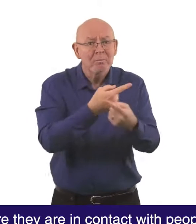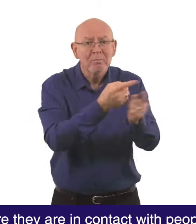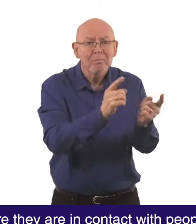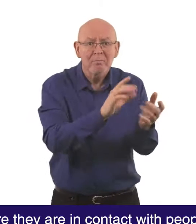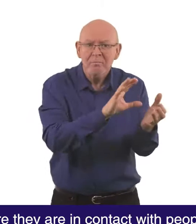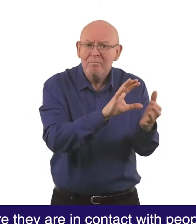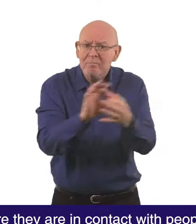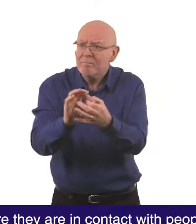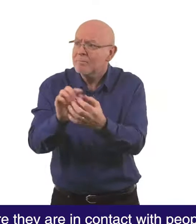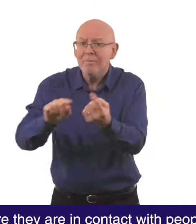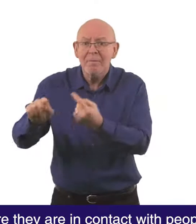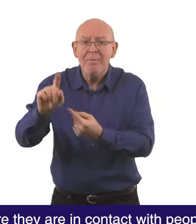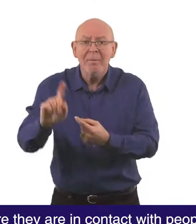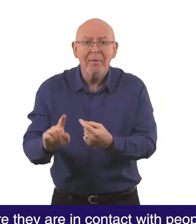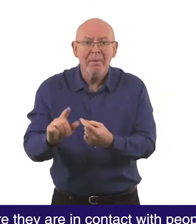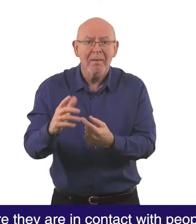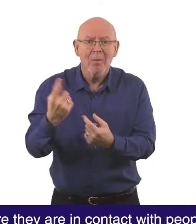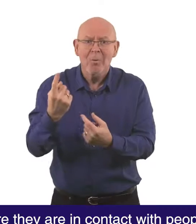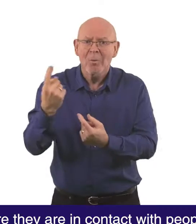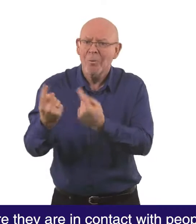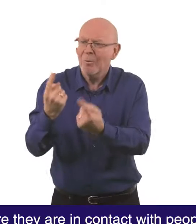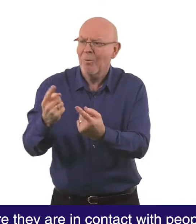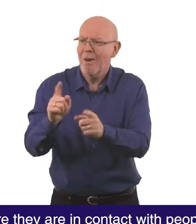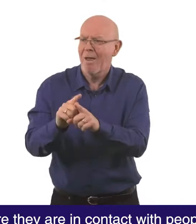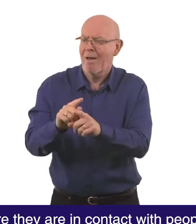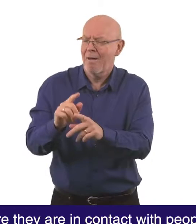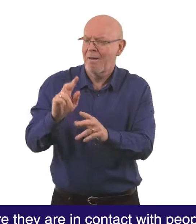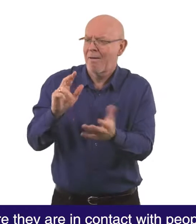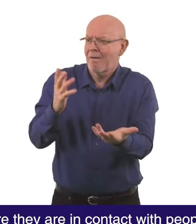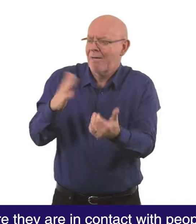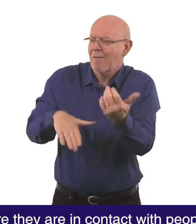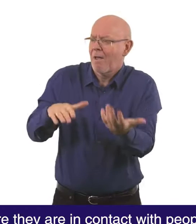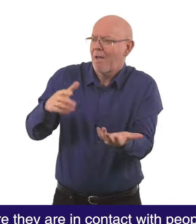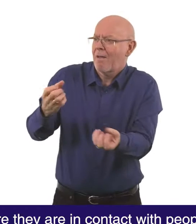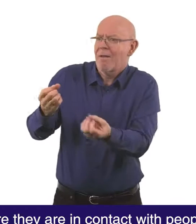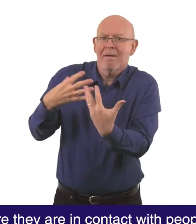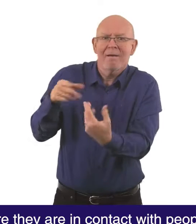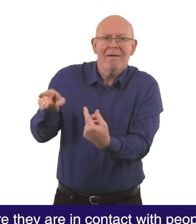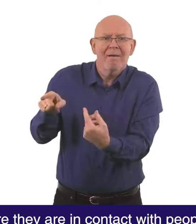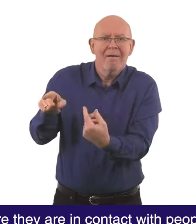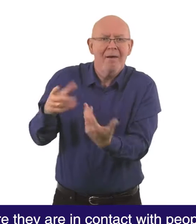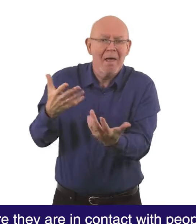making sure they are in contact with people who are often not listened to, like homeless disabled people,